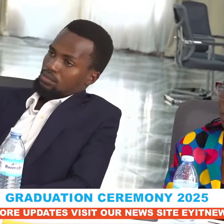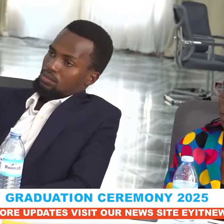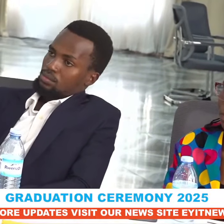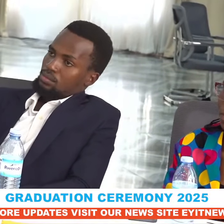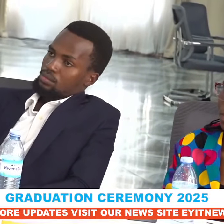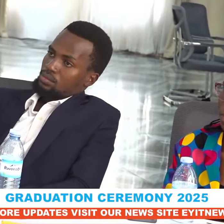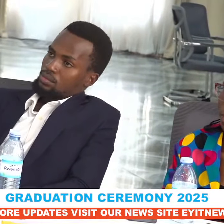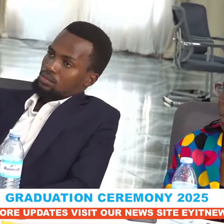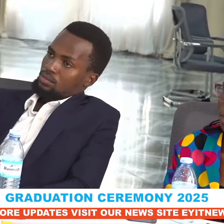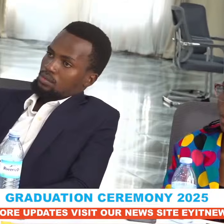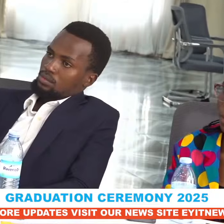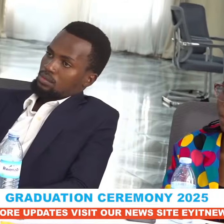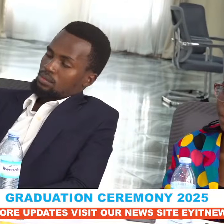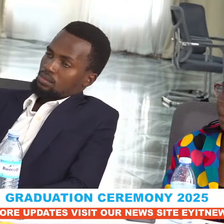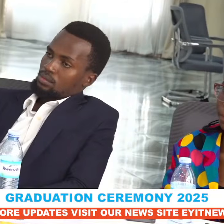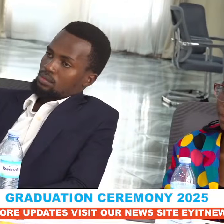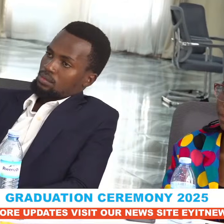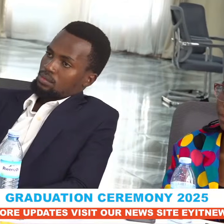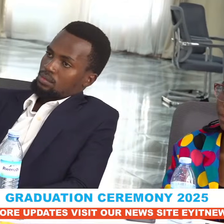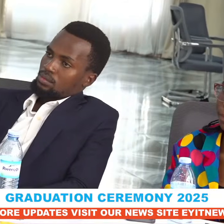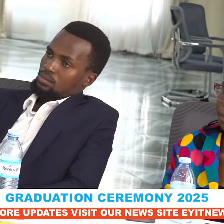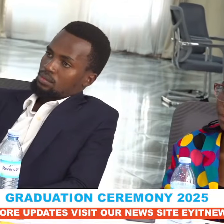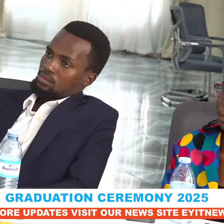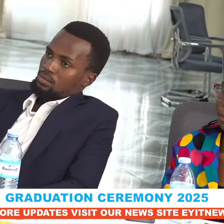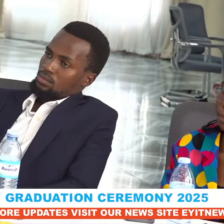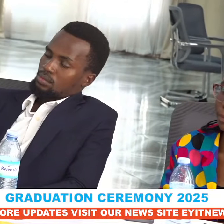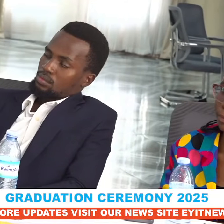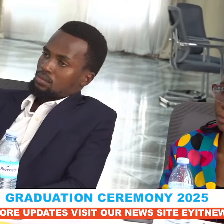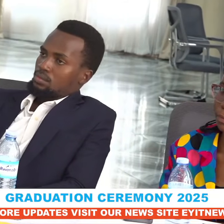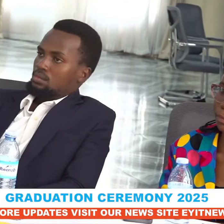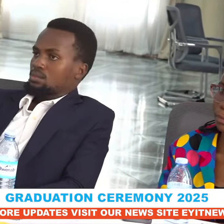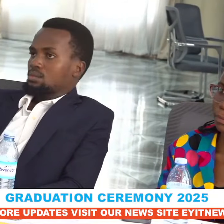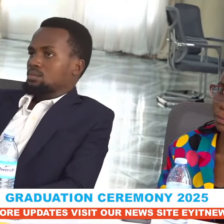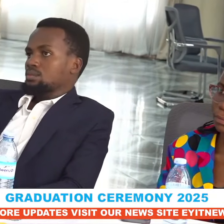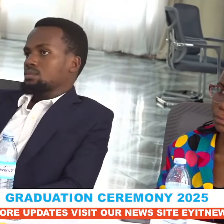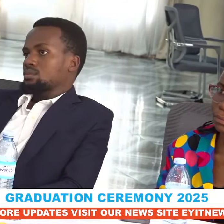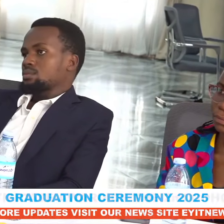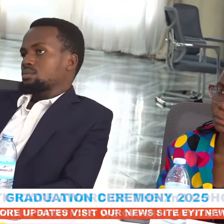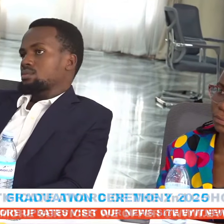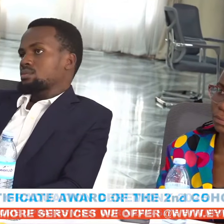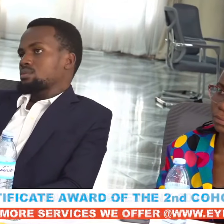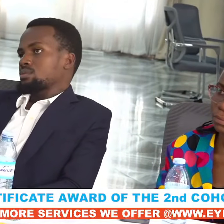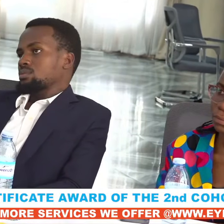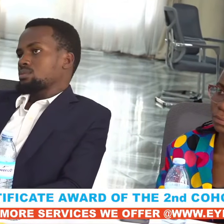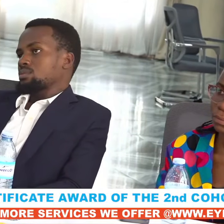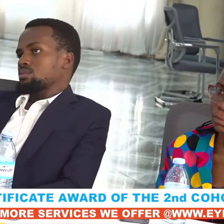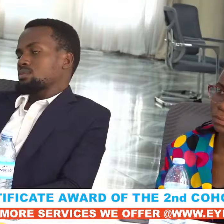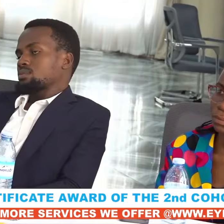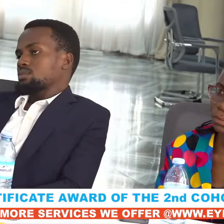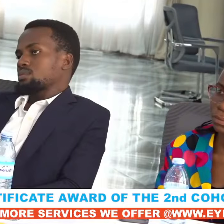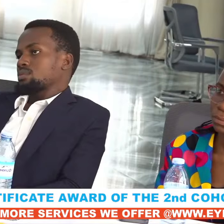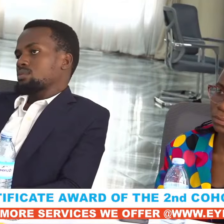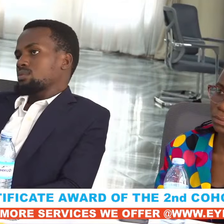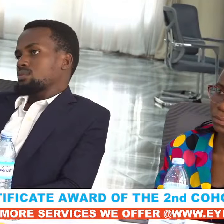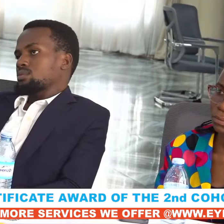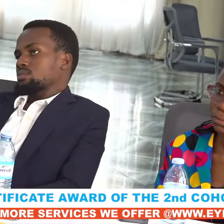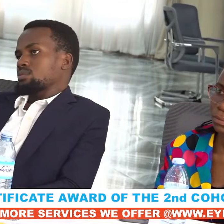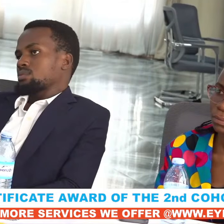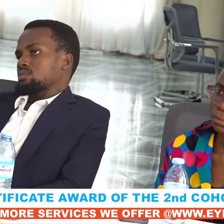deserves to be considered, appreciated, rewarded, and